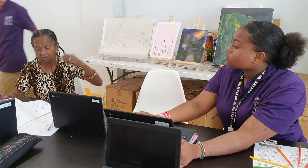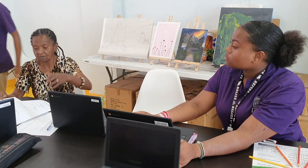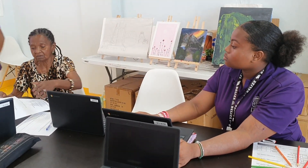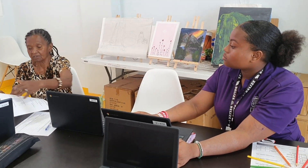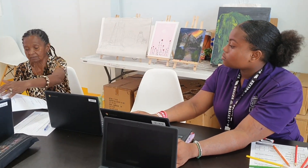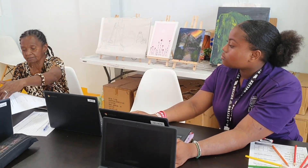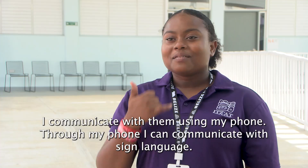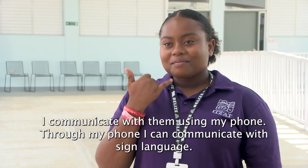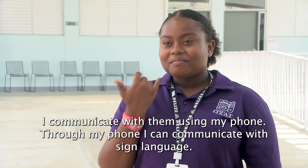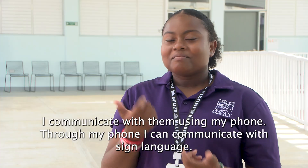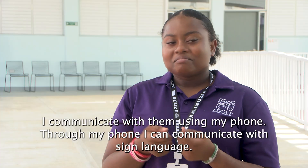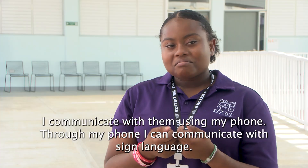with them?